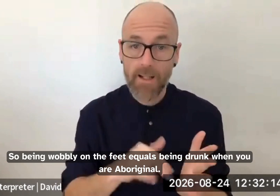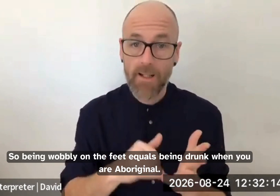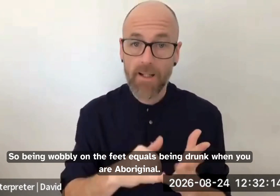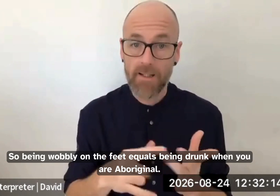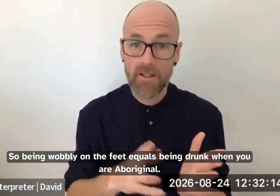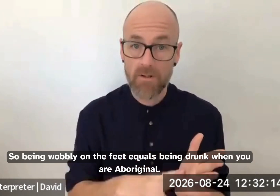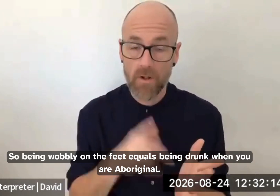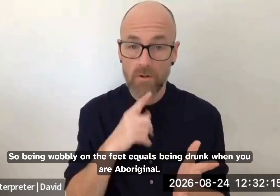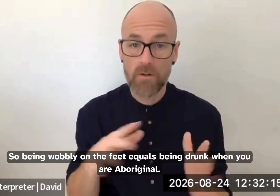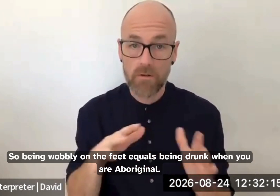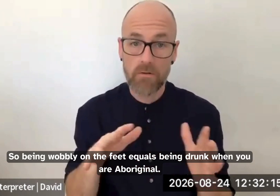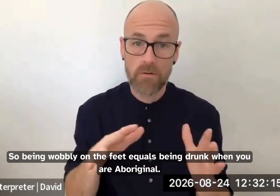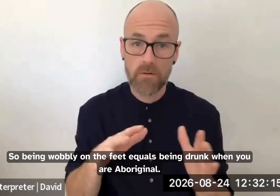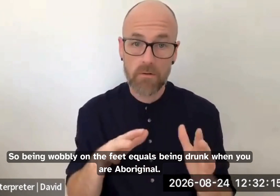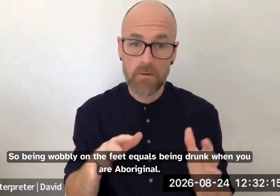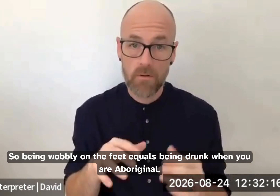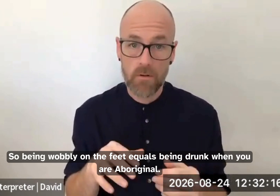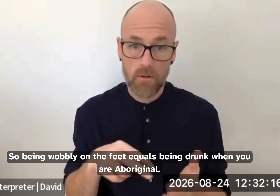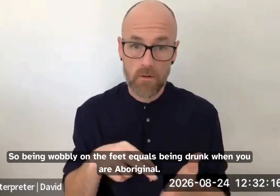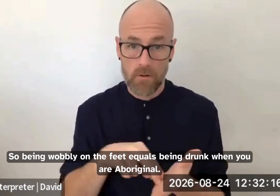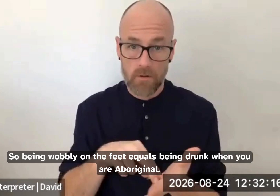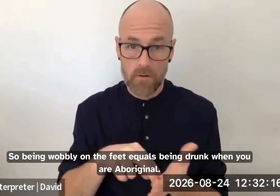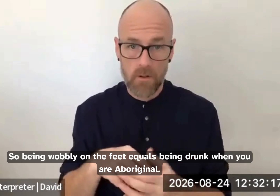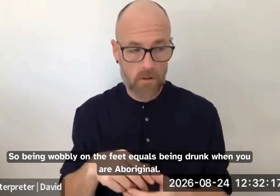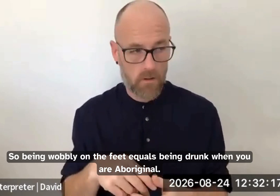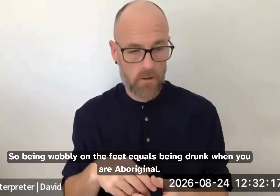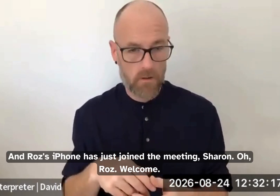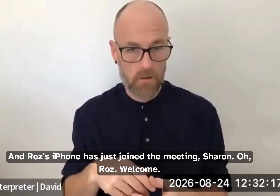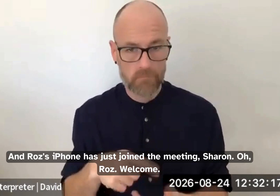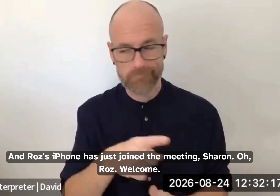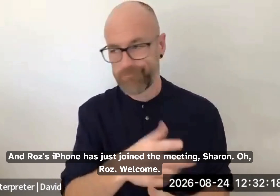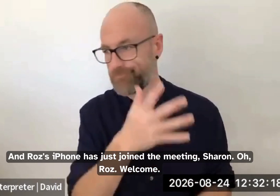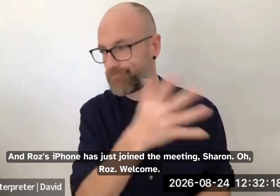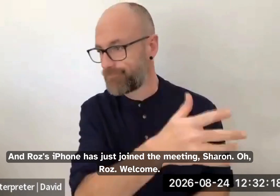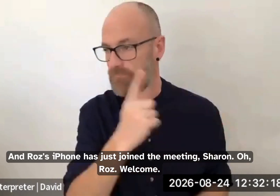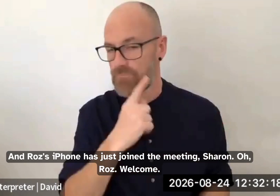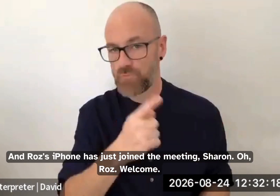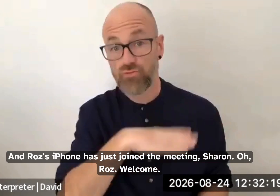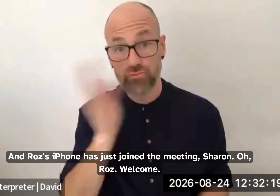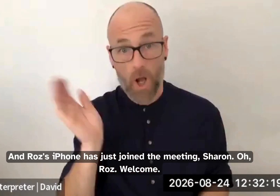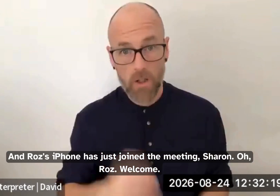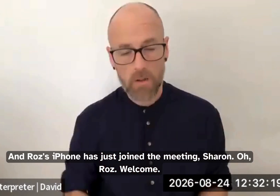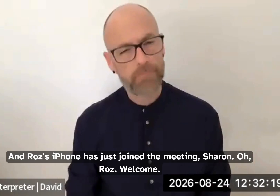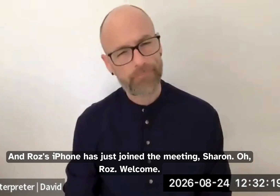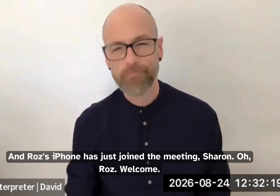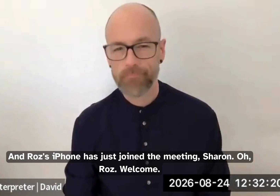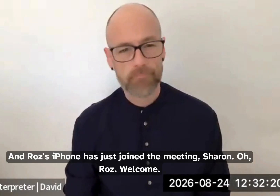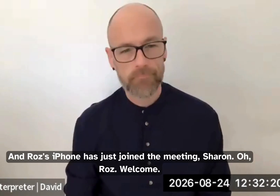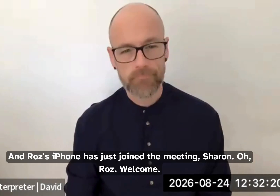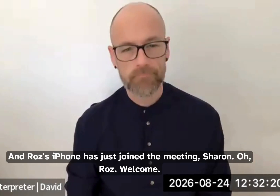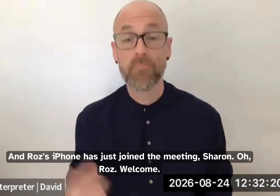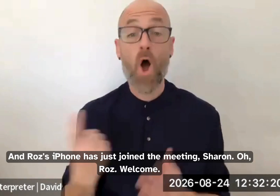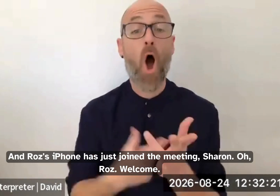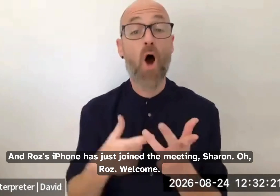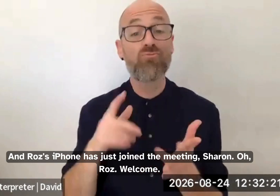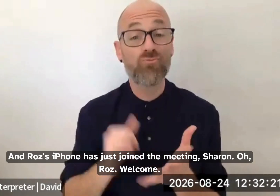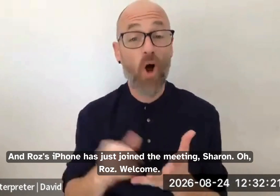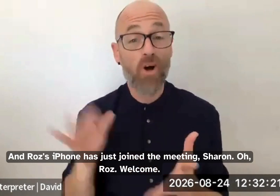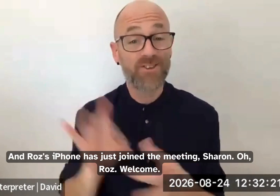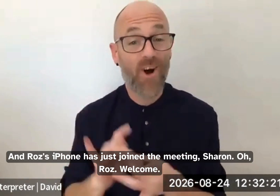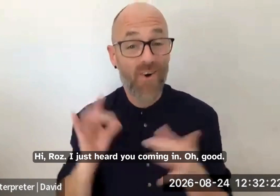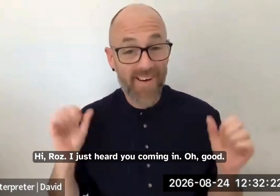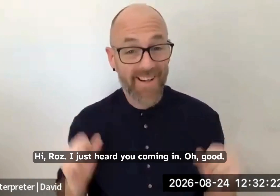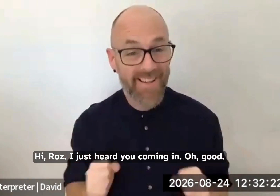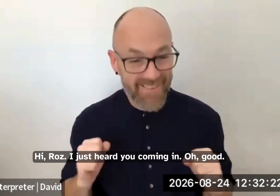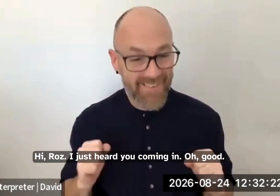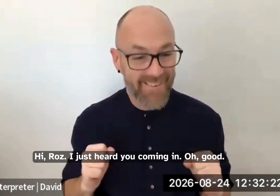being wobbly on the feet equals being drunk when you are Aboriginal. And Roz's iPhone has just joined the meeting, Sharon. Oh,